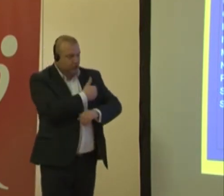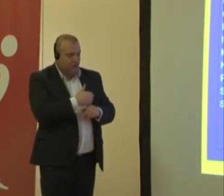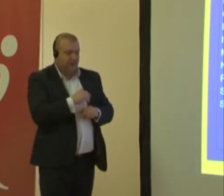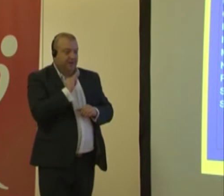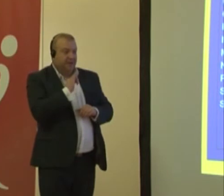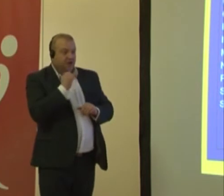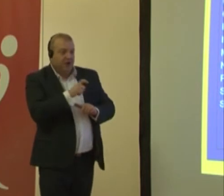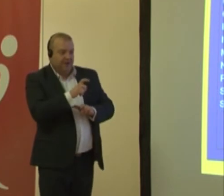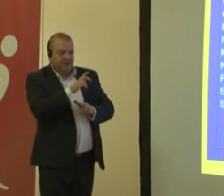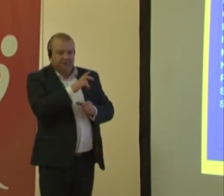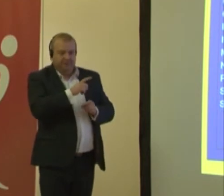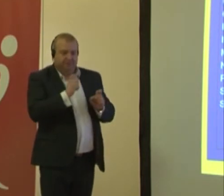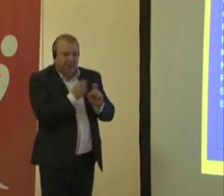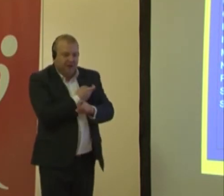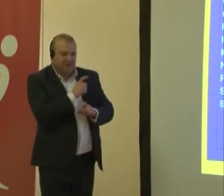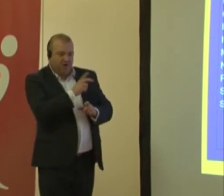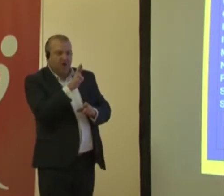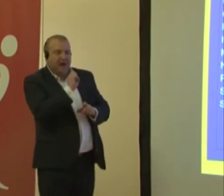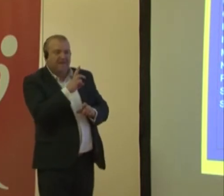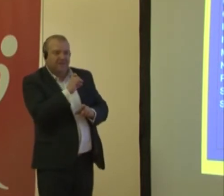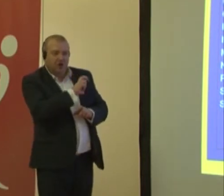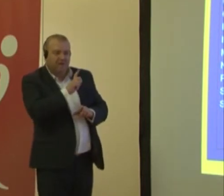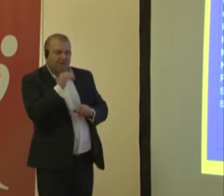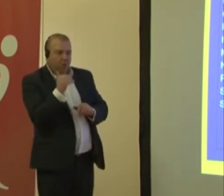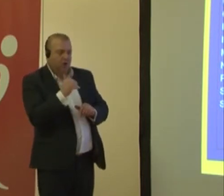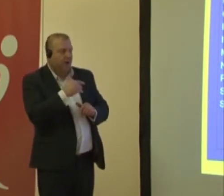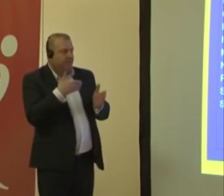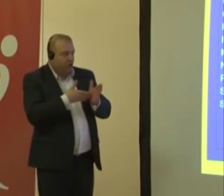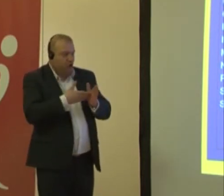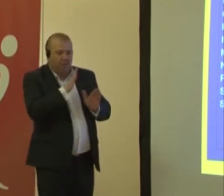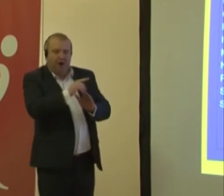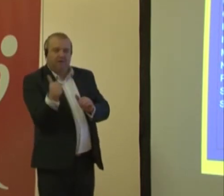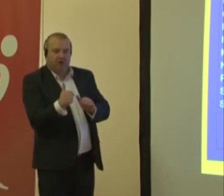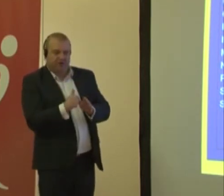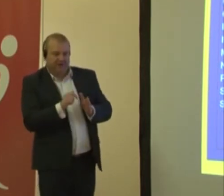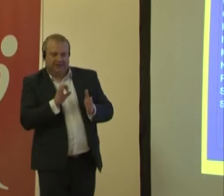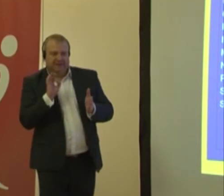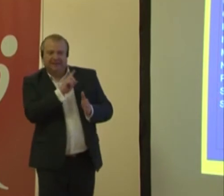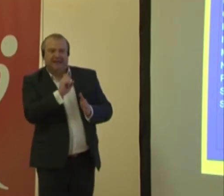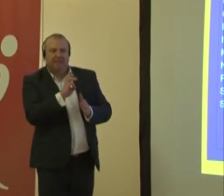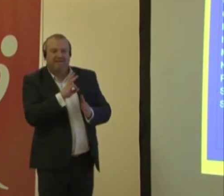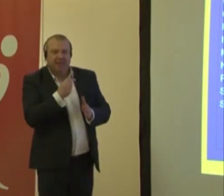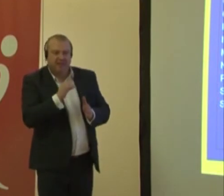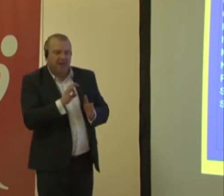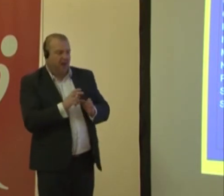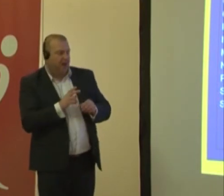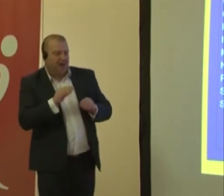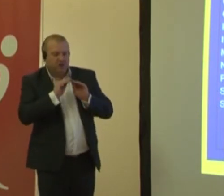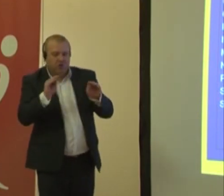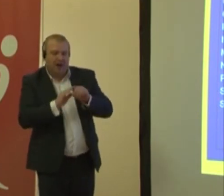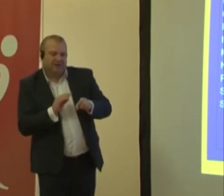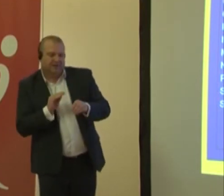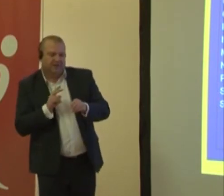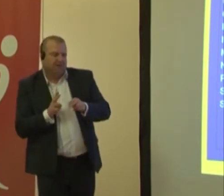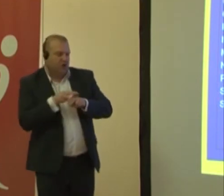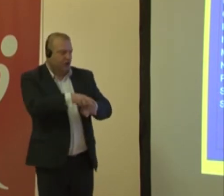have to ensure that inclusive education takes place on all levels. We are not talking primary school level only. We are all talking higher